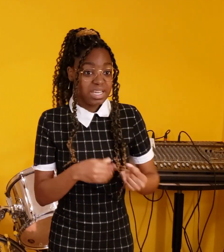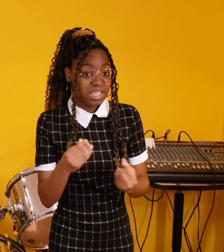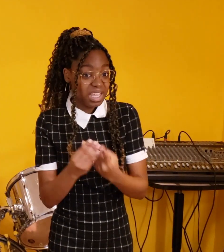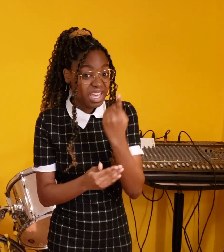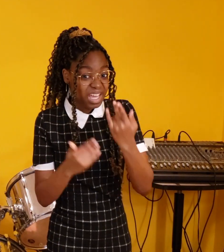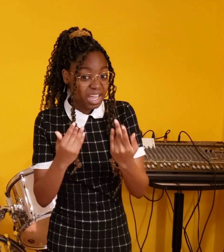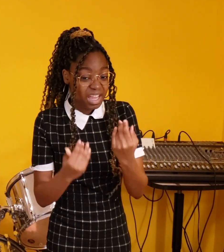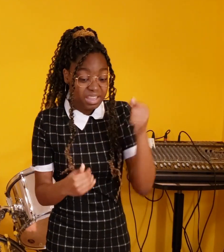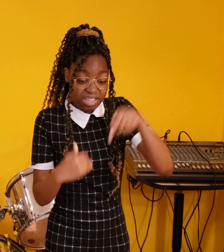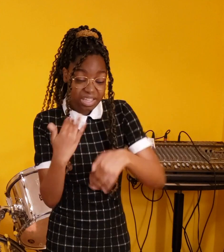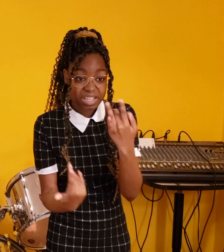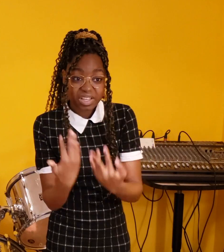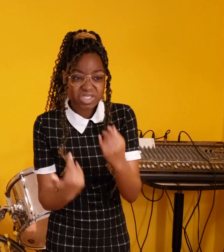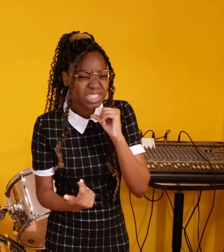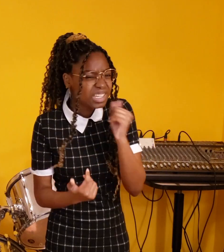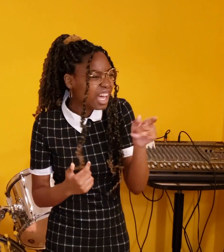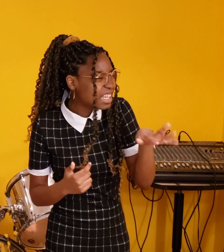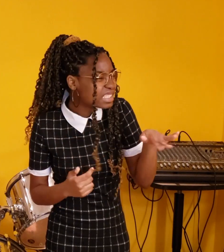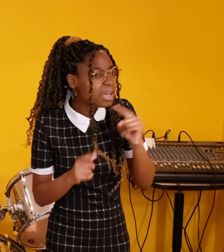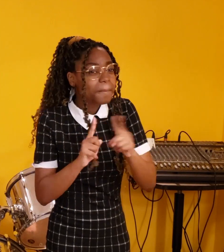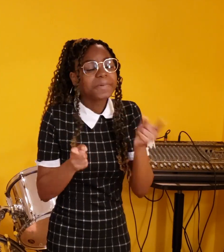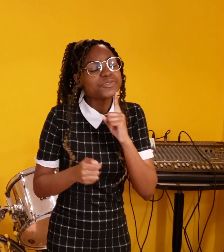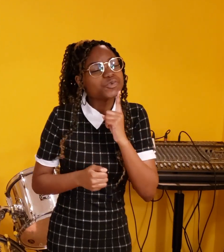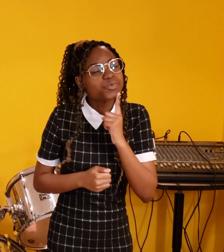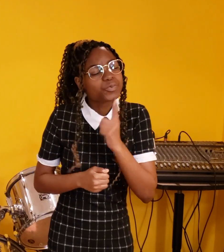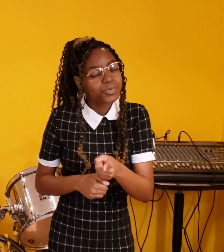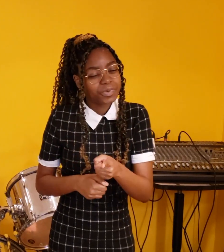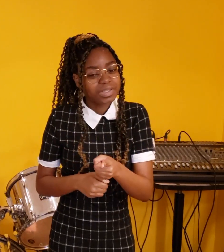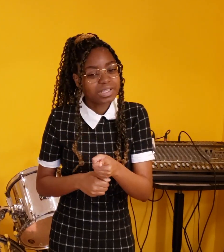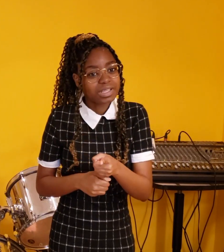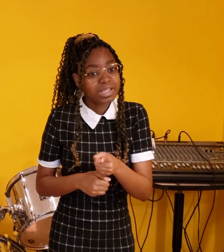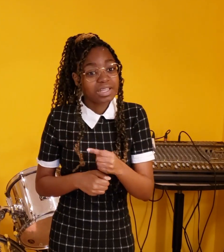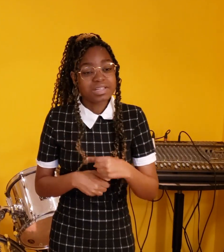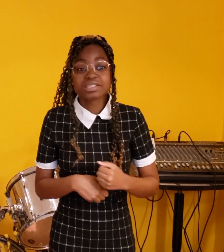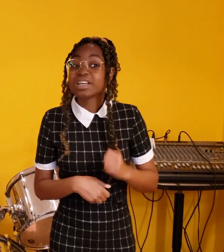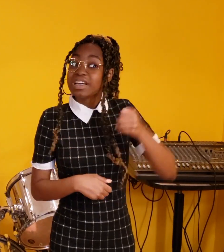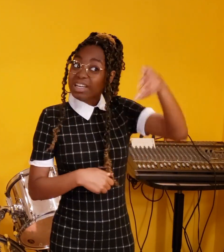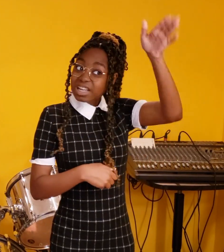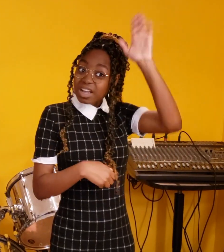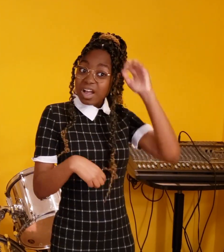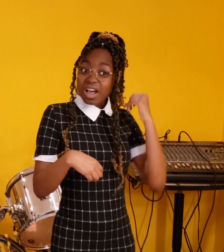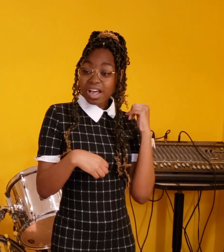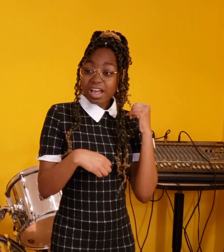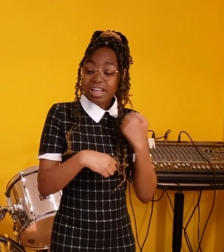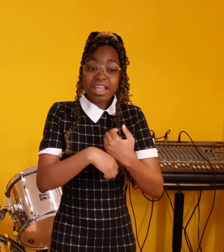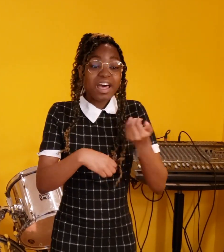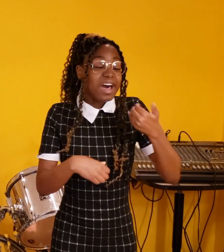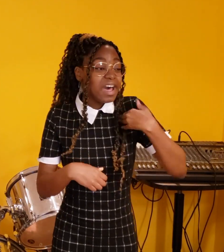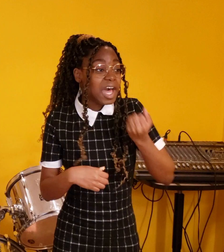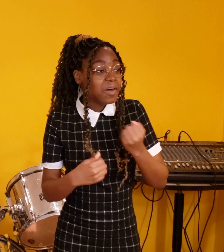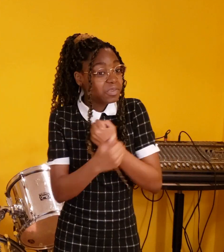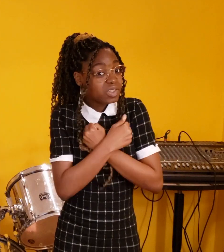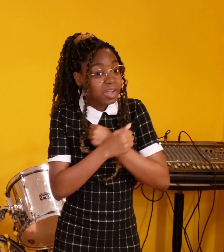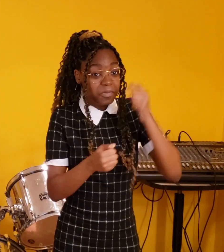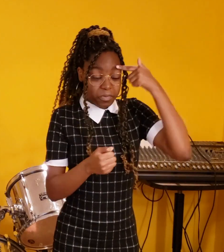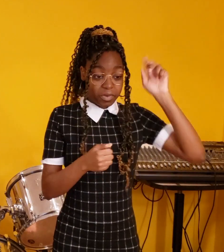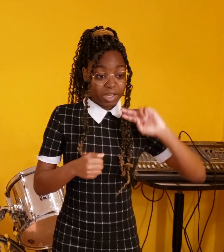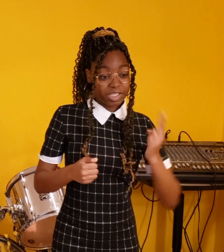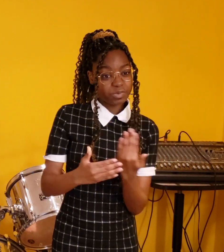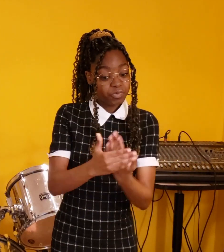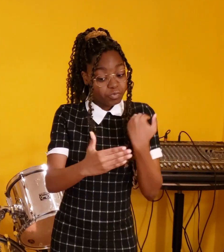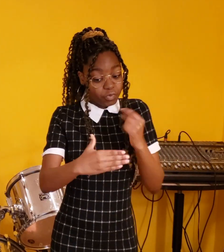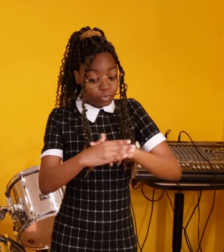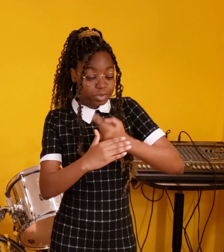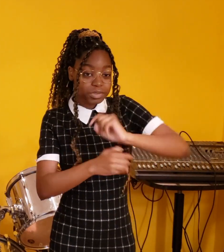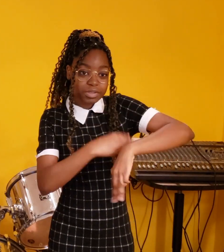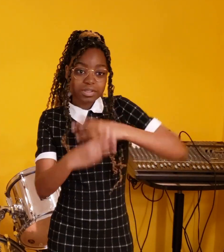And so God chose us. God prepared us before the foundation of the world. God had love for us. Even before he created us, he